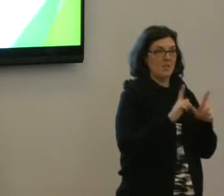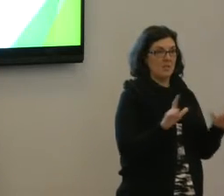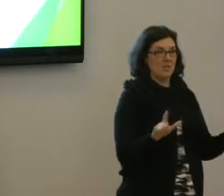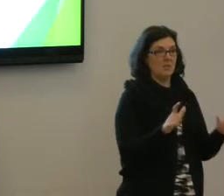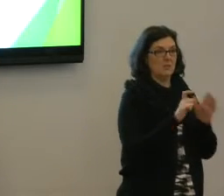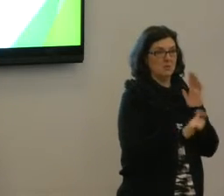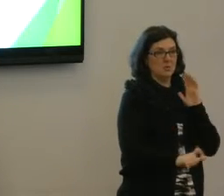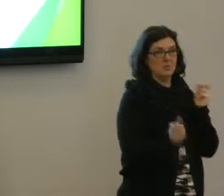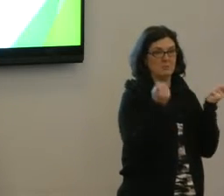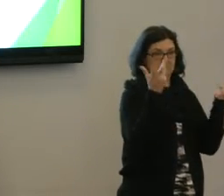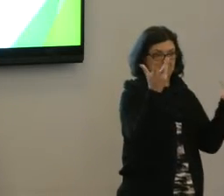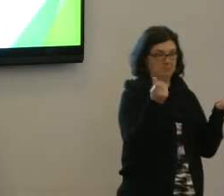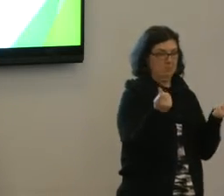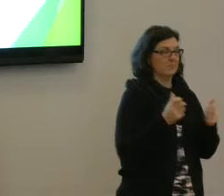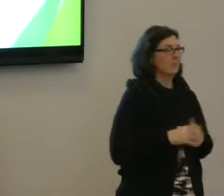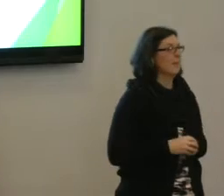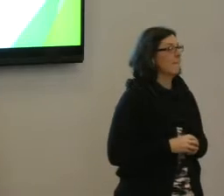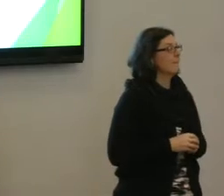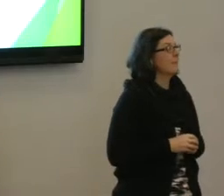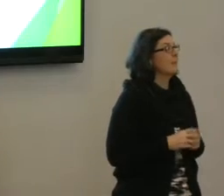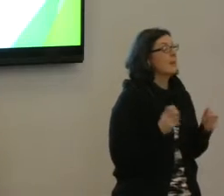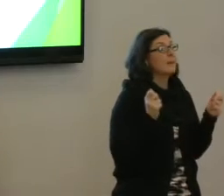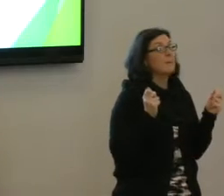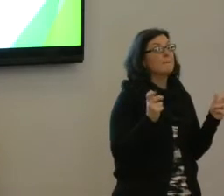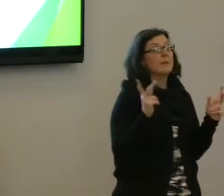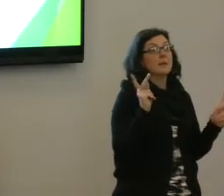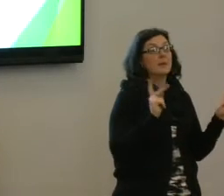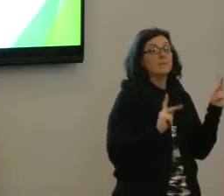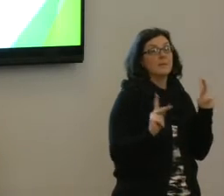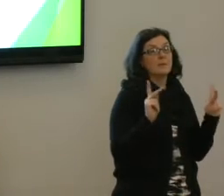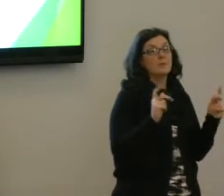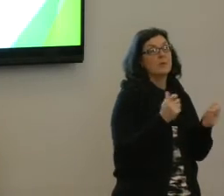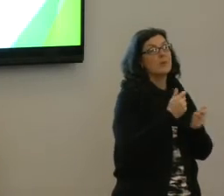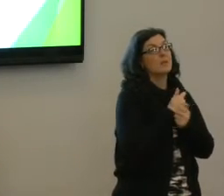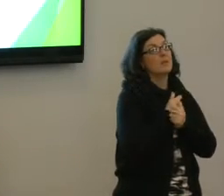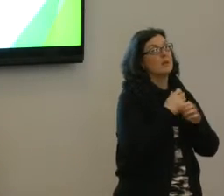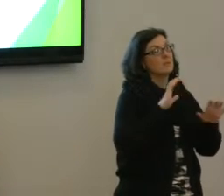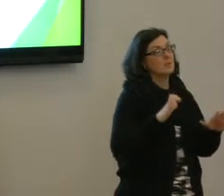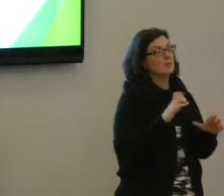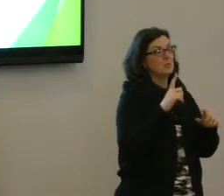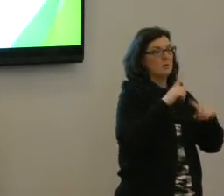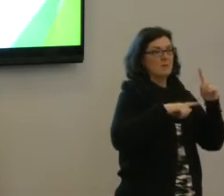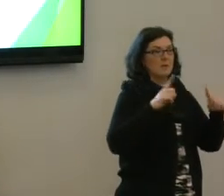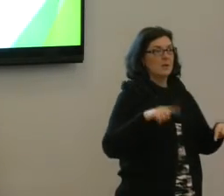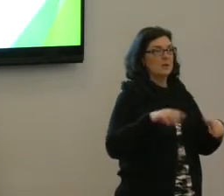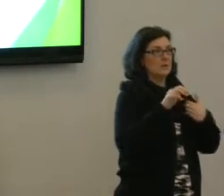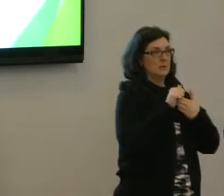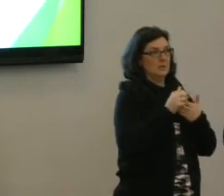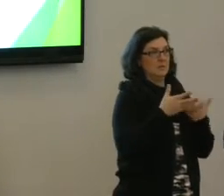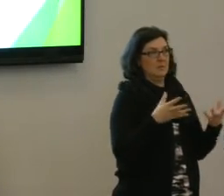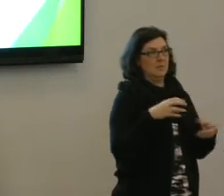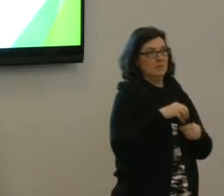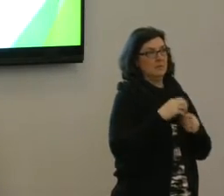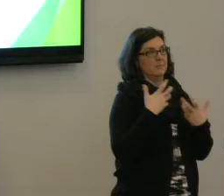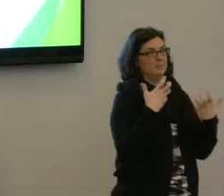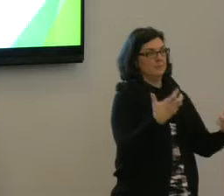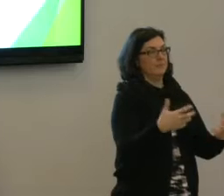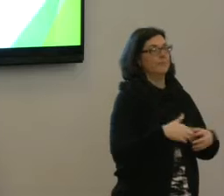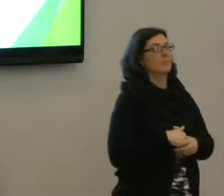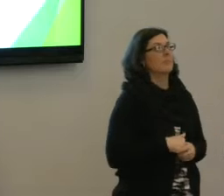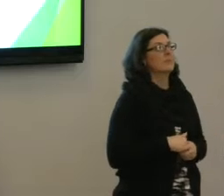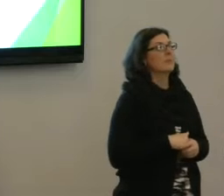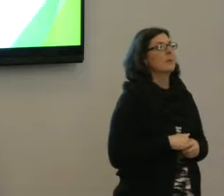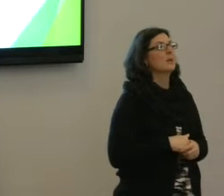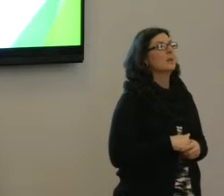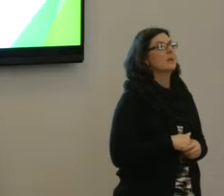things. Lots of people would love to do some different kinds of leadership things in congregations. So this is a meme